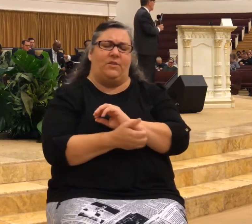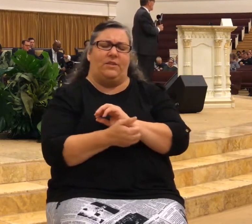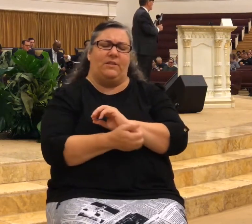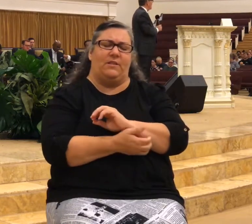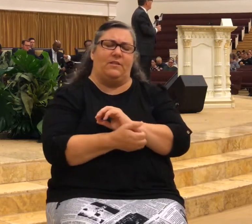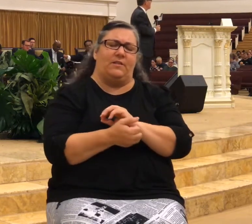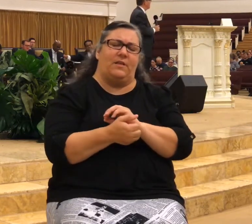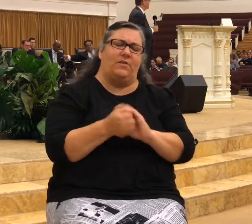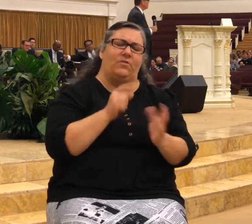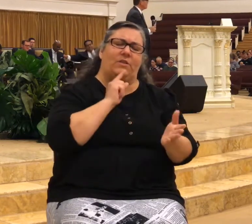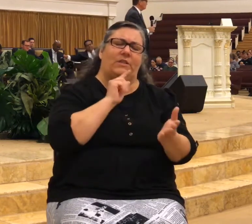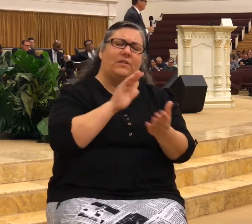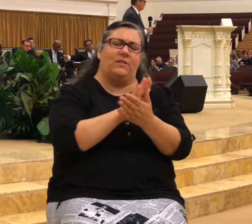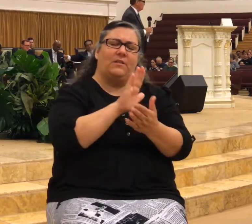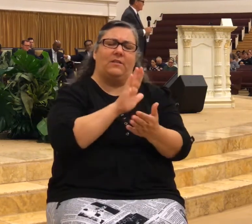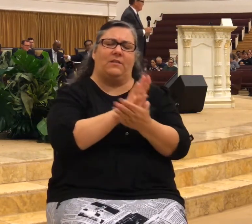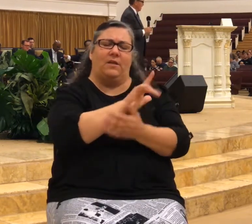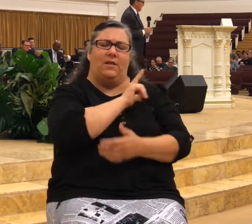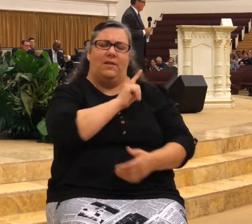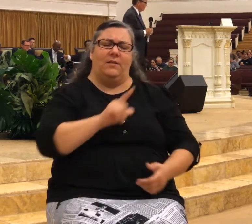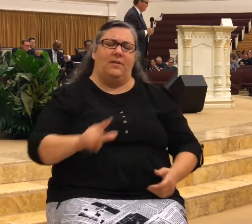Praise the Lord.